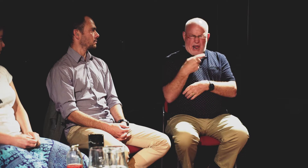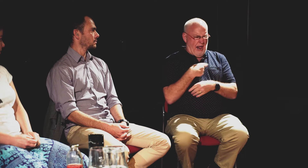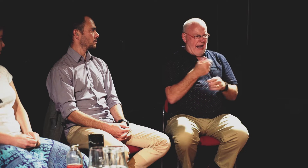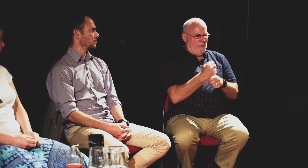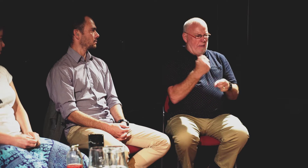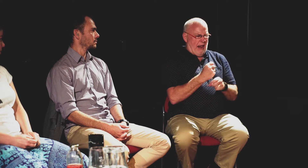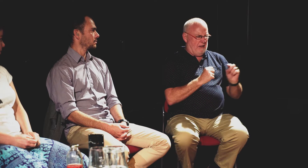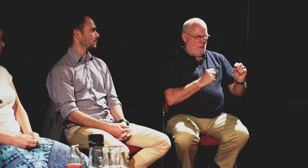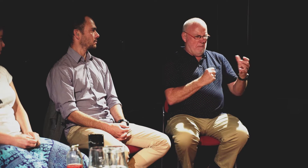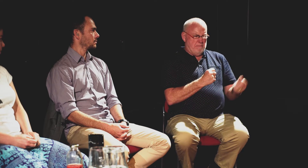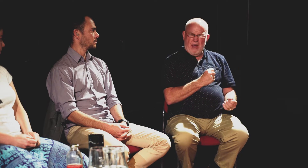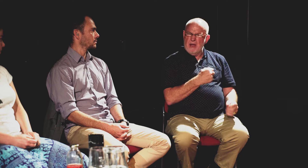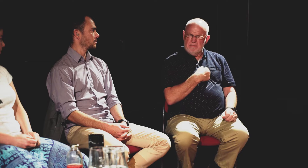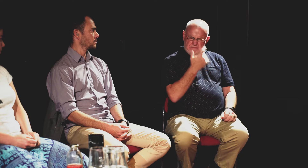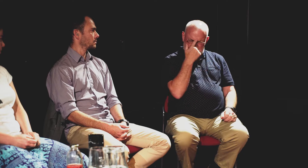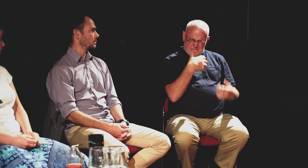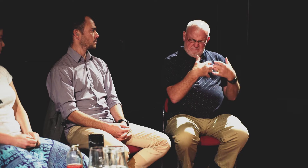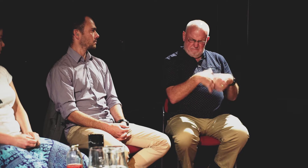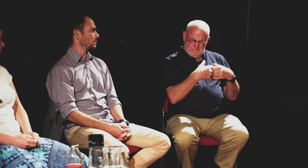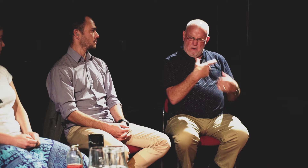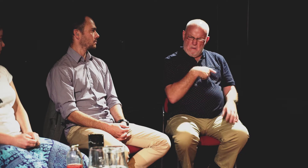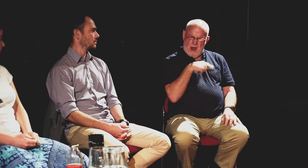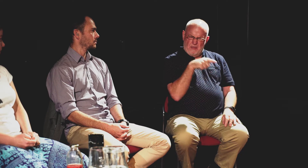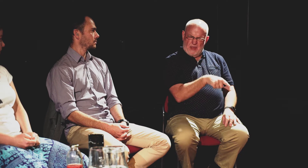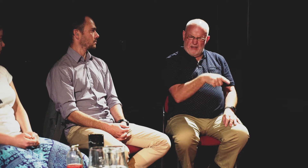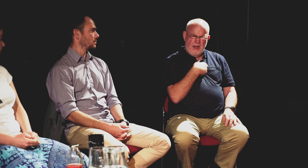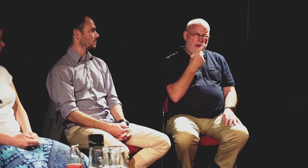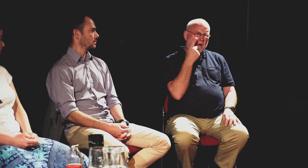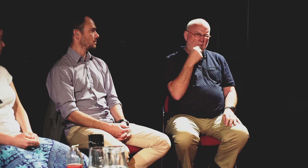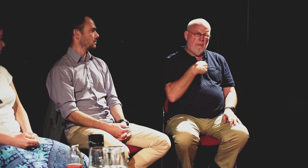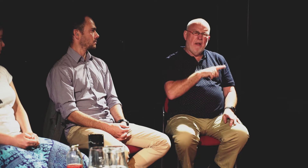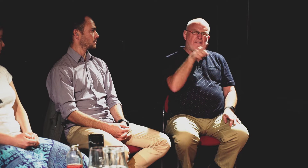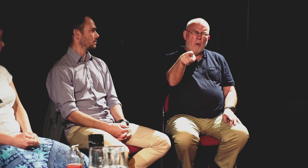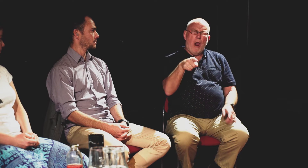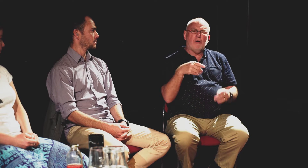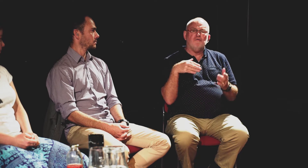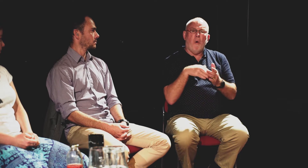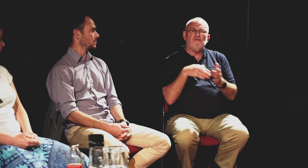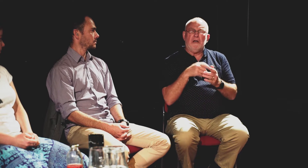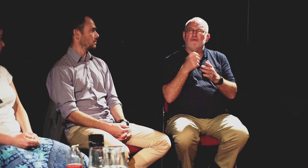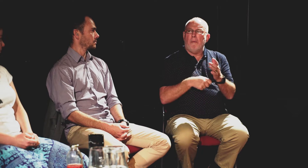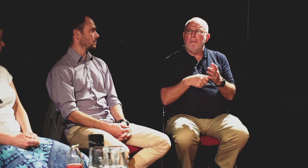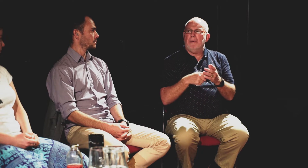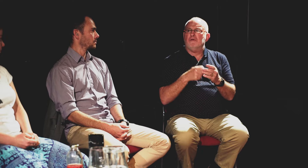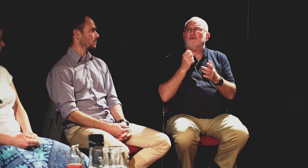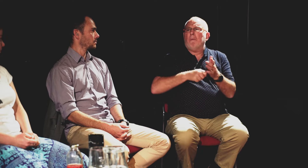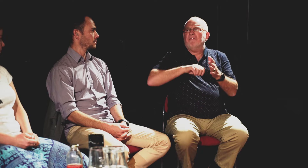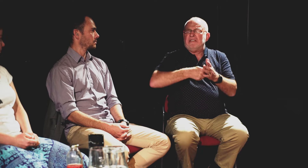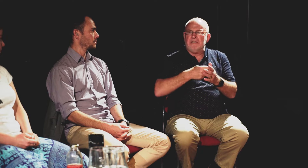But I saw that joinery had paid better than cabinetry. So I decided to go and join